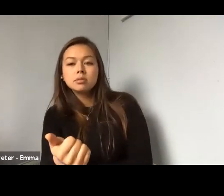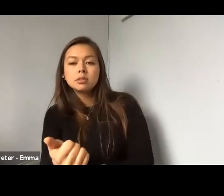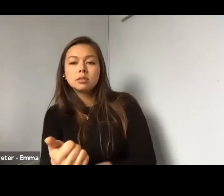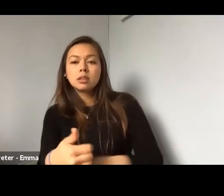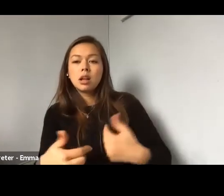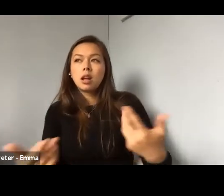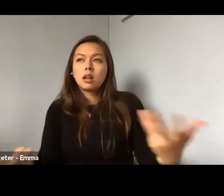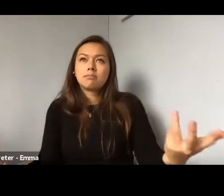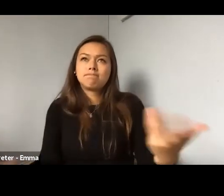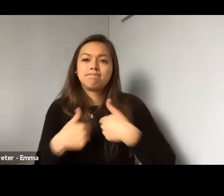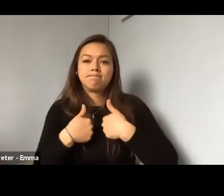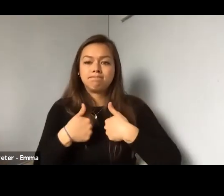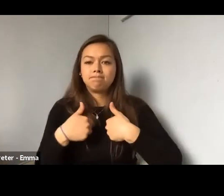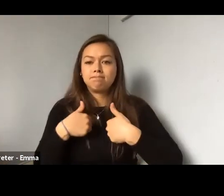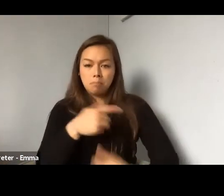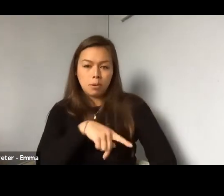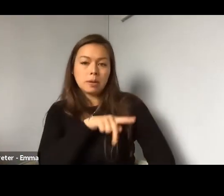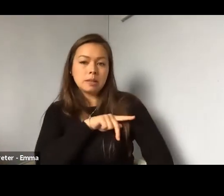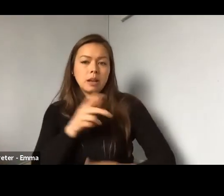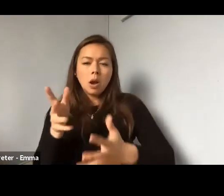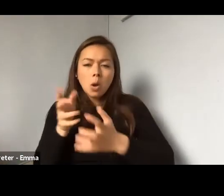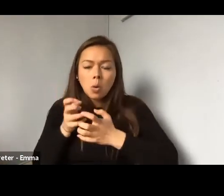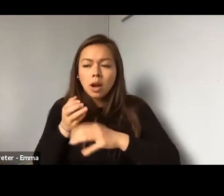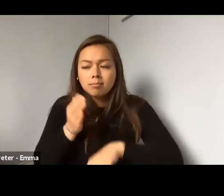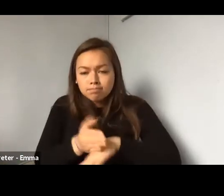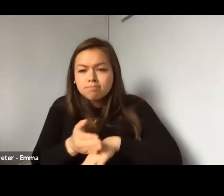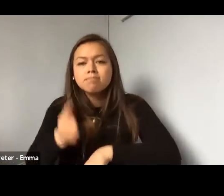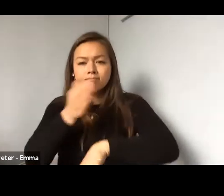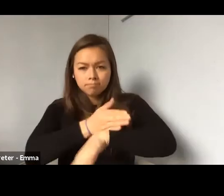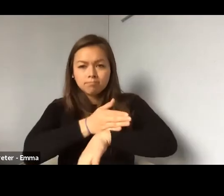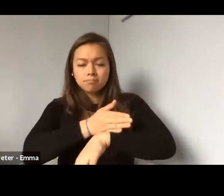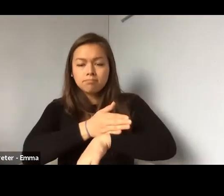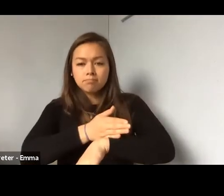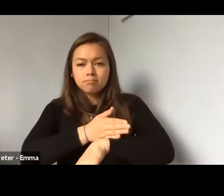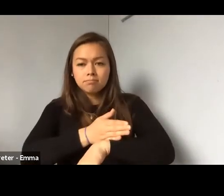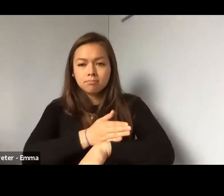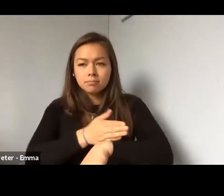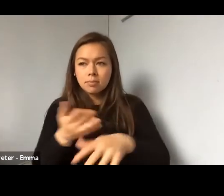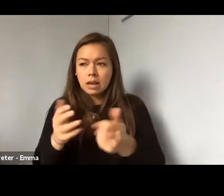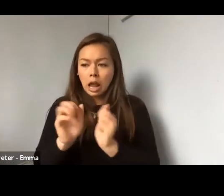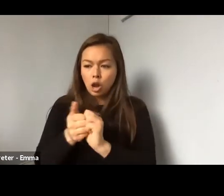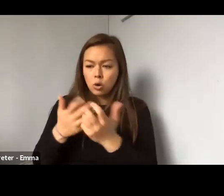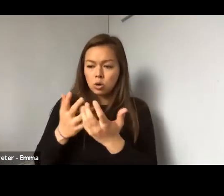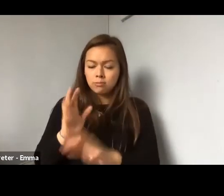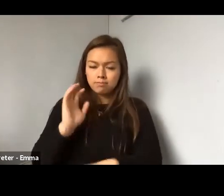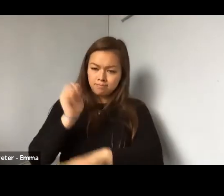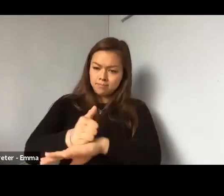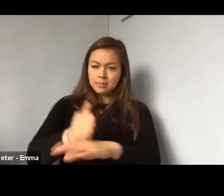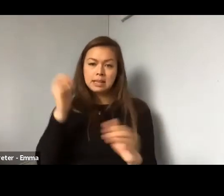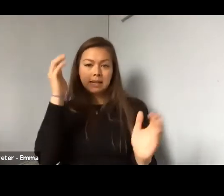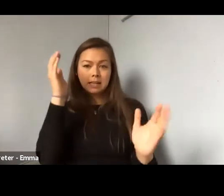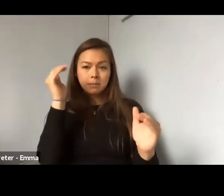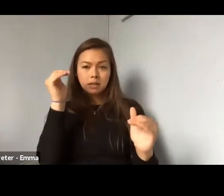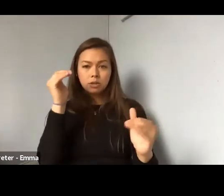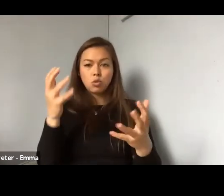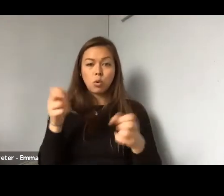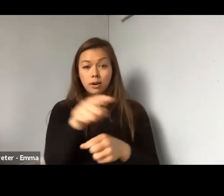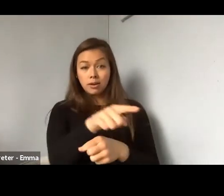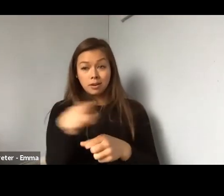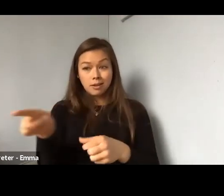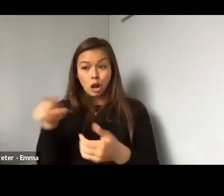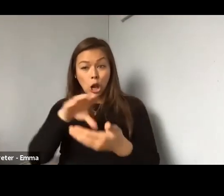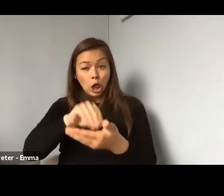to work on, and just how to frame the idea of how do you frame the expectation on the learner to be positively